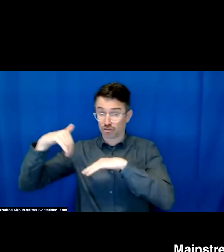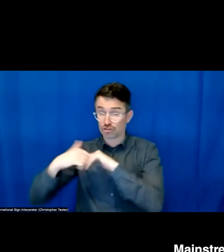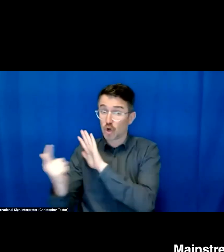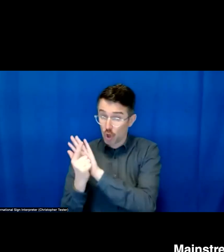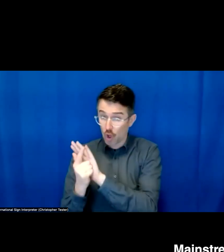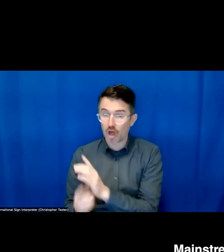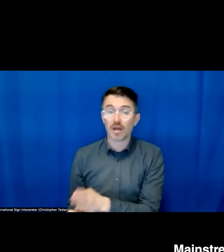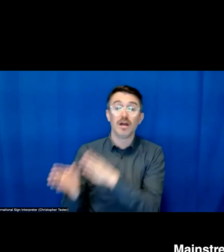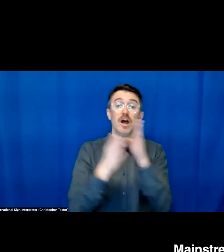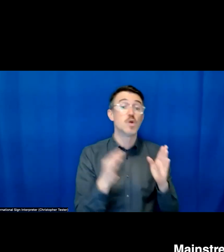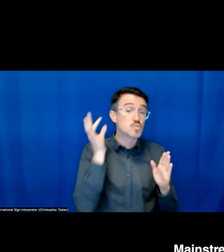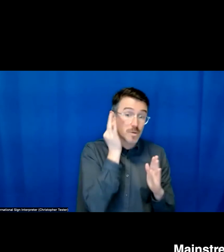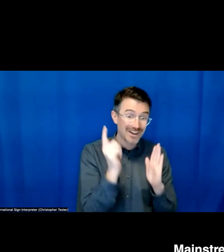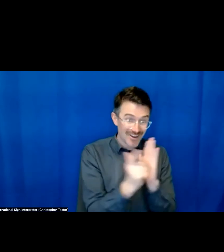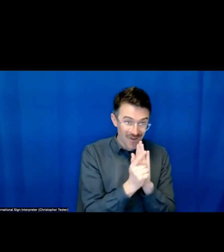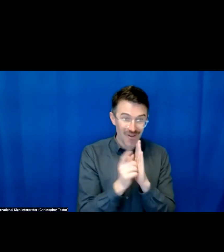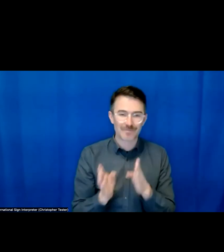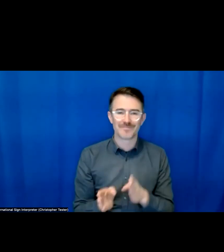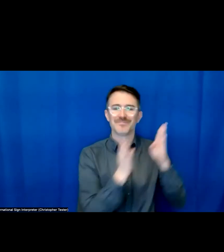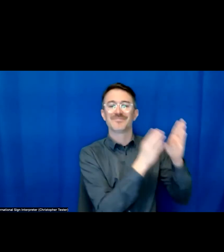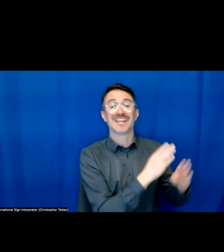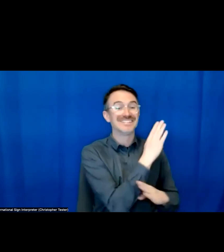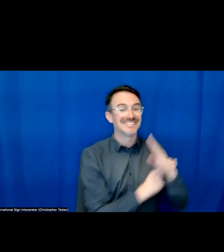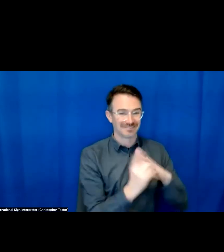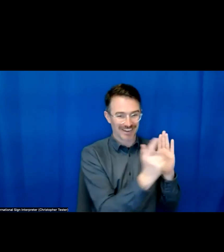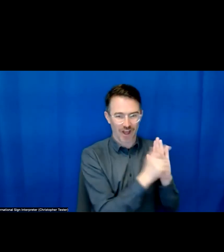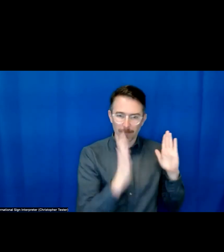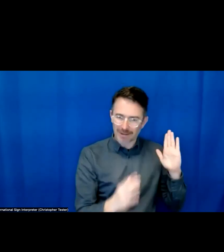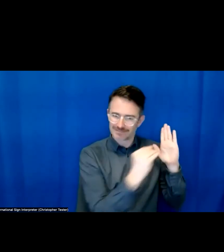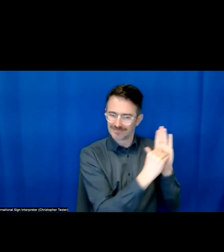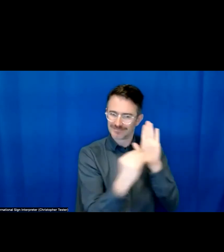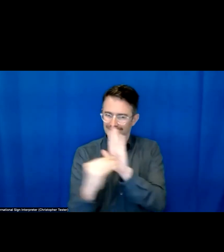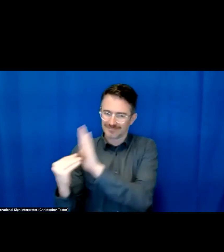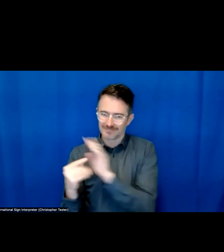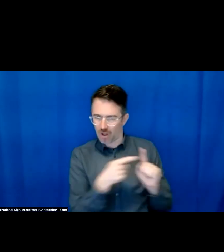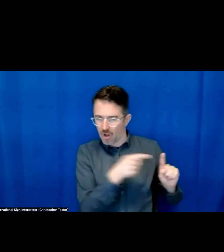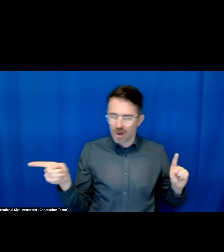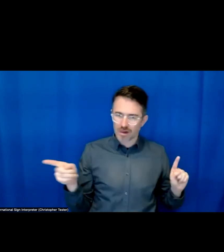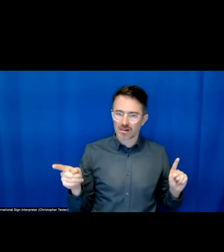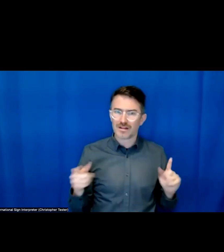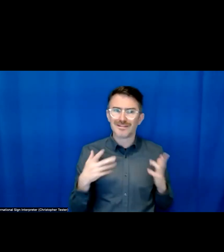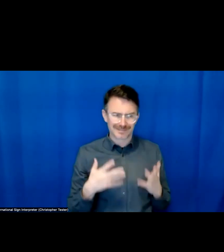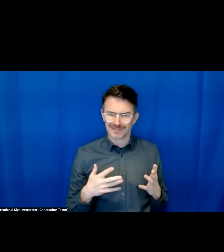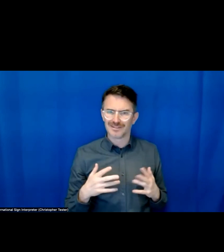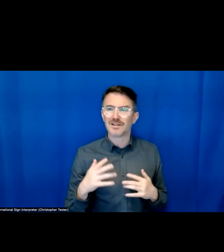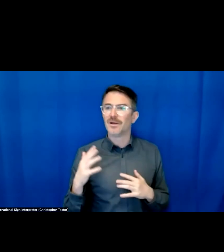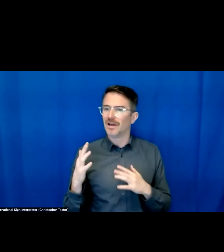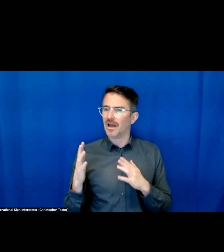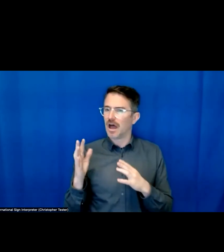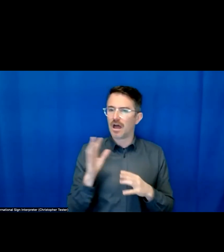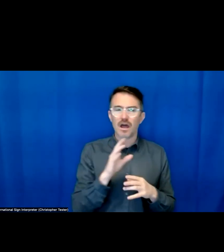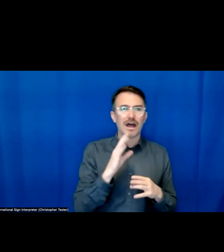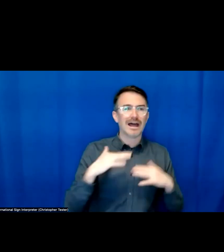issue of indigenous women with disabilities in indigenous peoples and women's issues. Thank you very much.